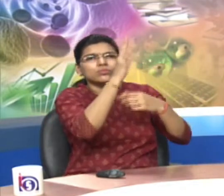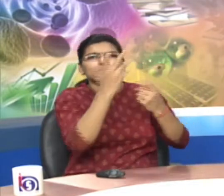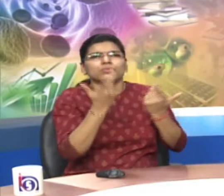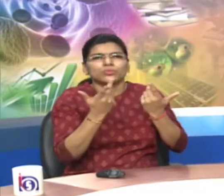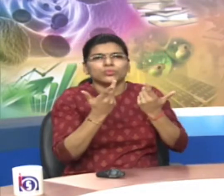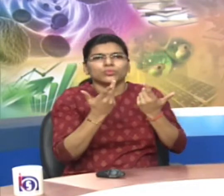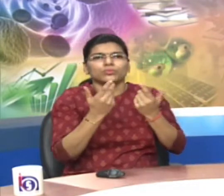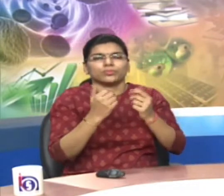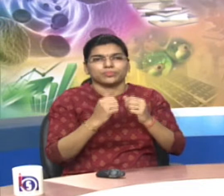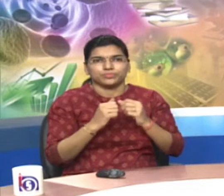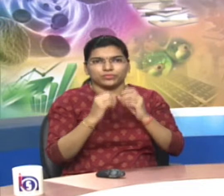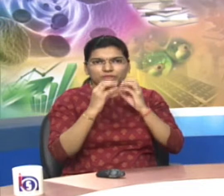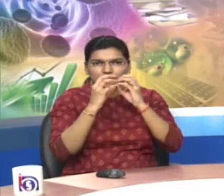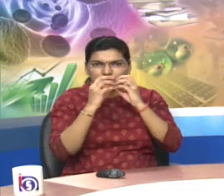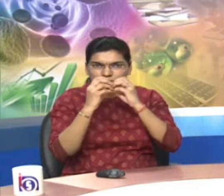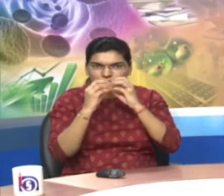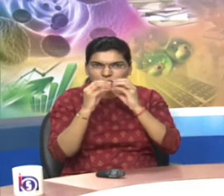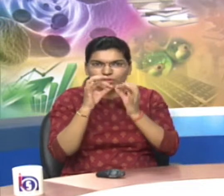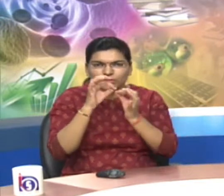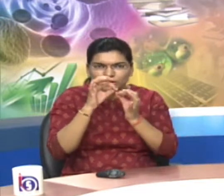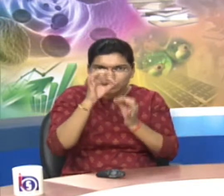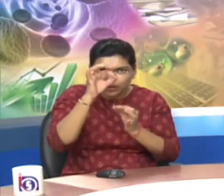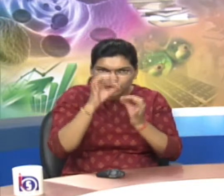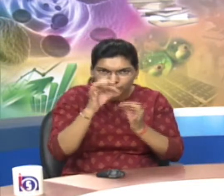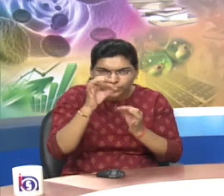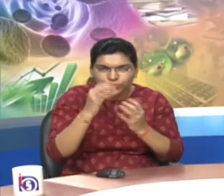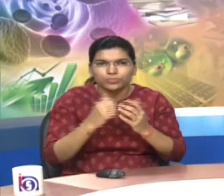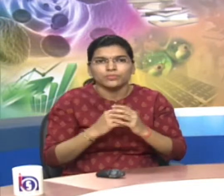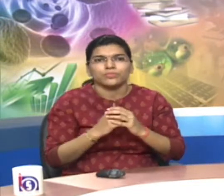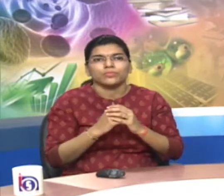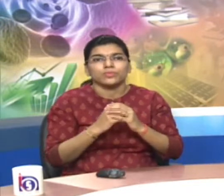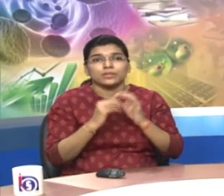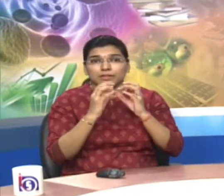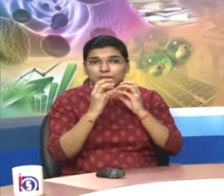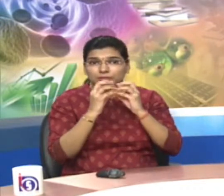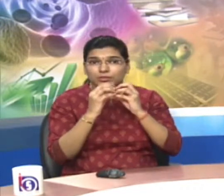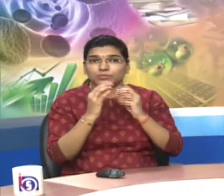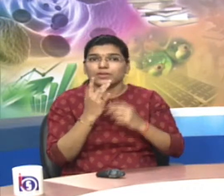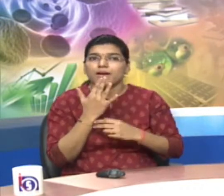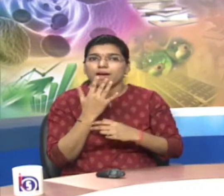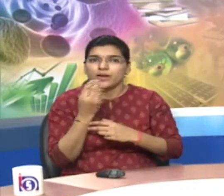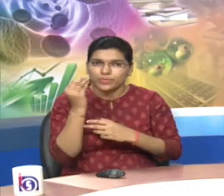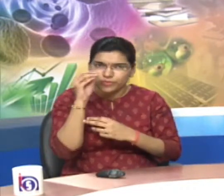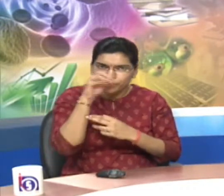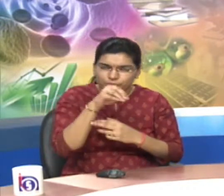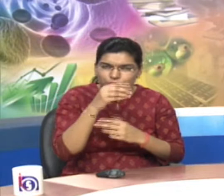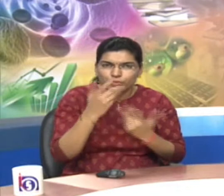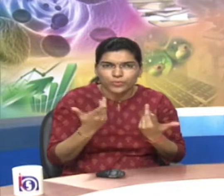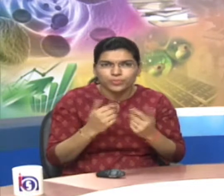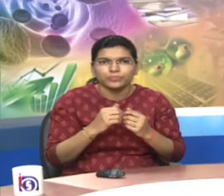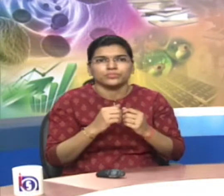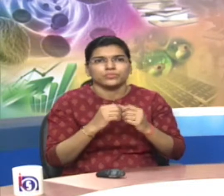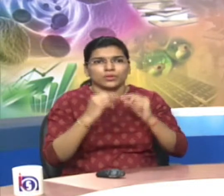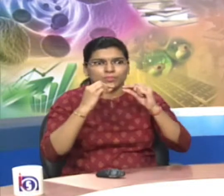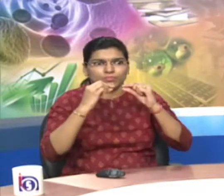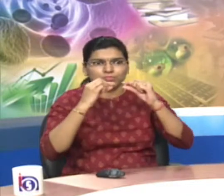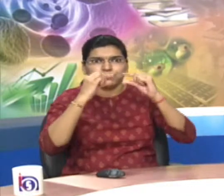first word font, what does it mean? It indicates the color or